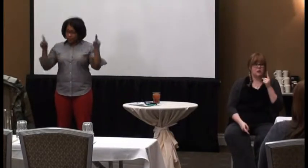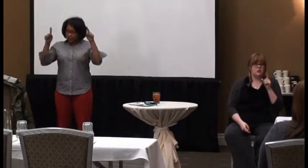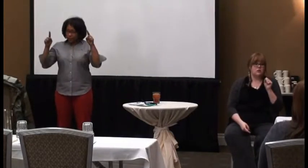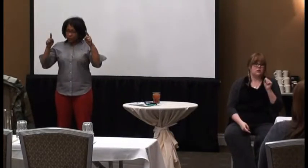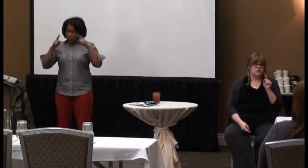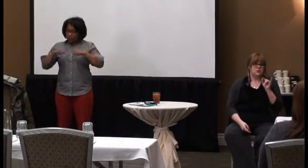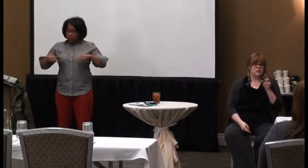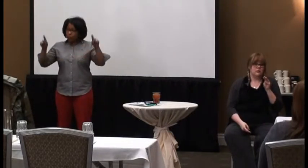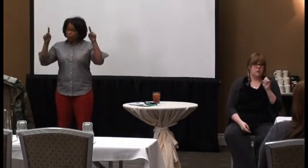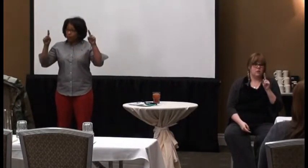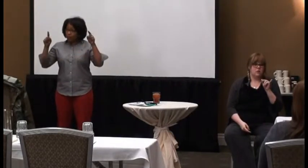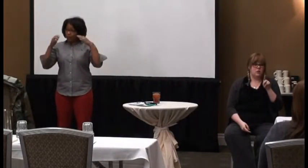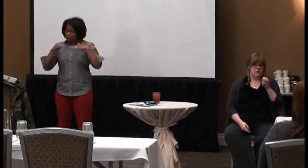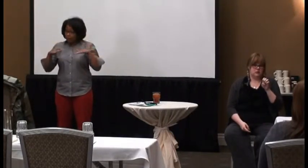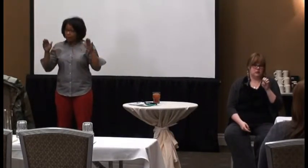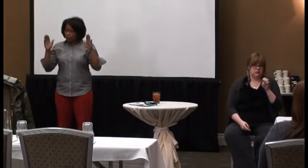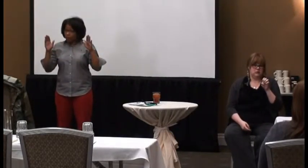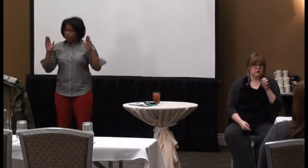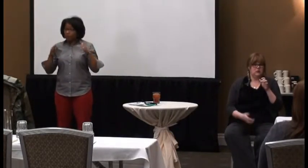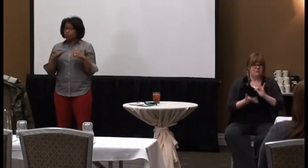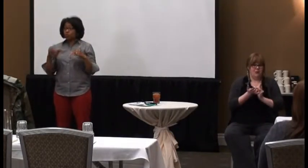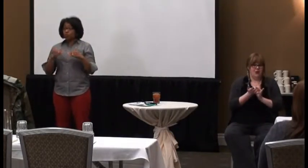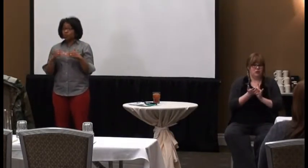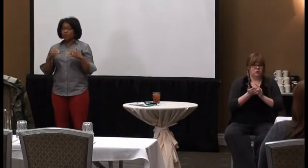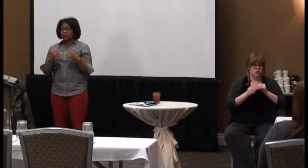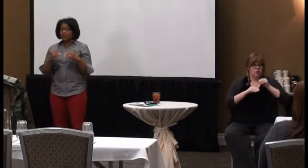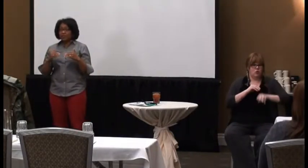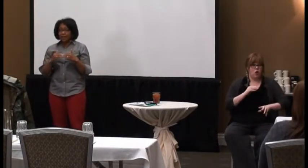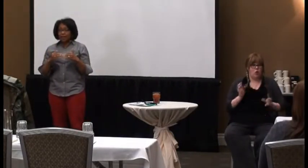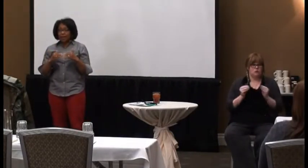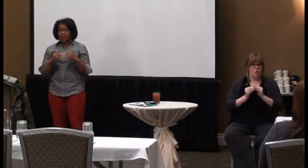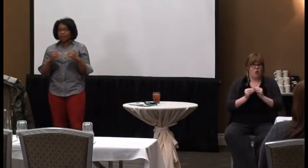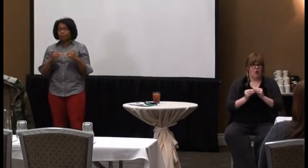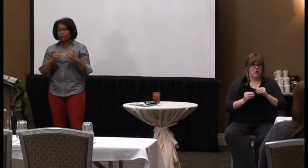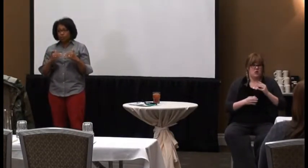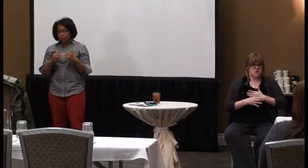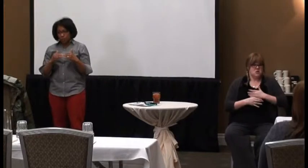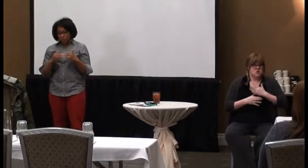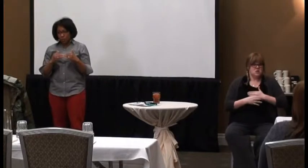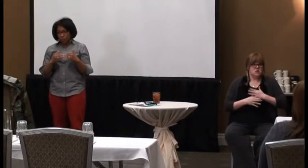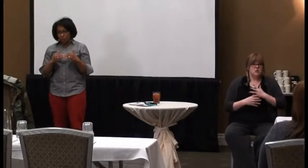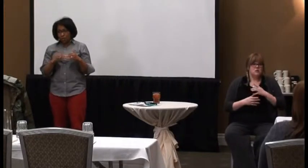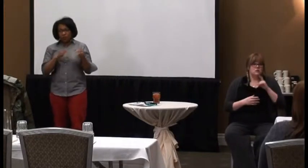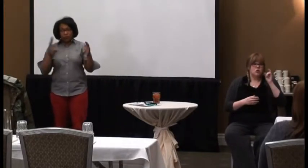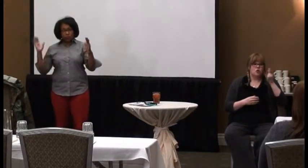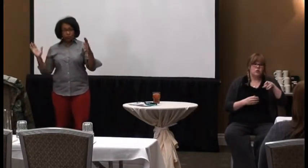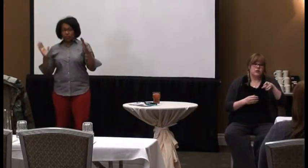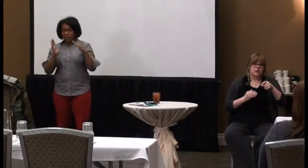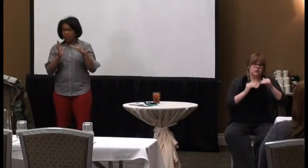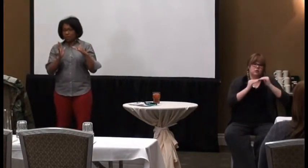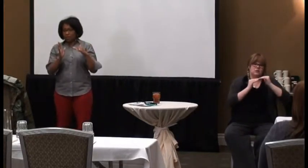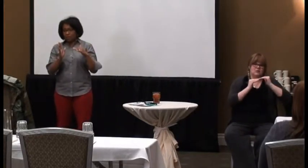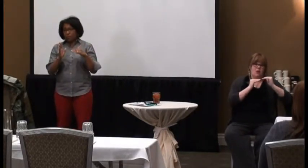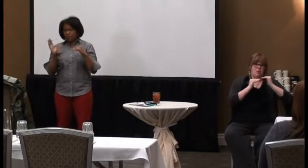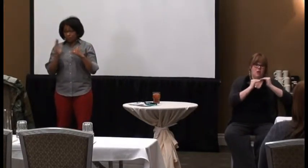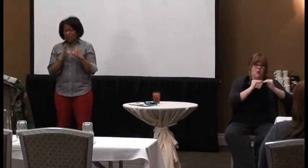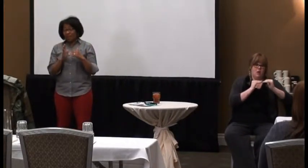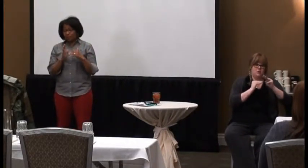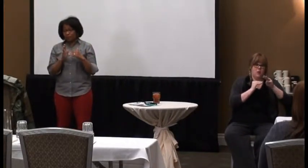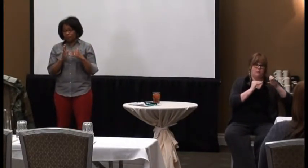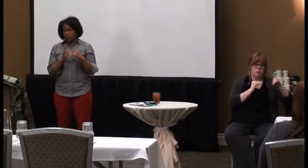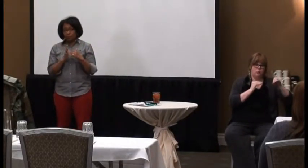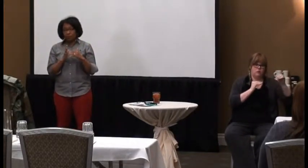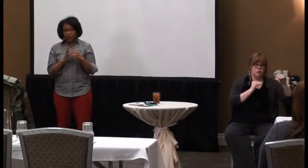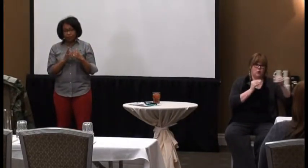sometimes swing that mood up. It can make them more irritable. So you really need to stabilize a mood disorder before you use an ADHD med, but you